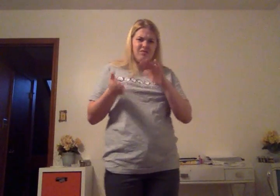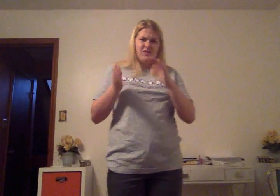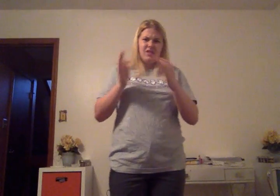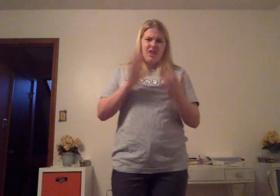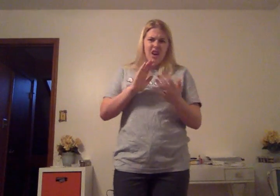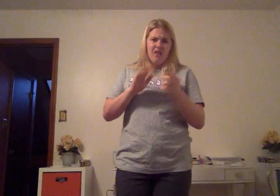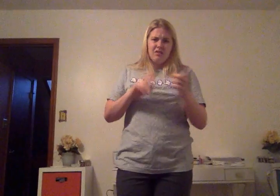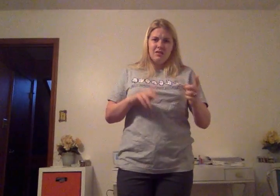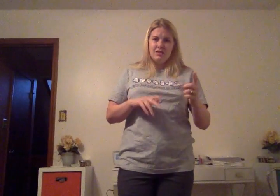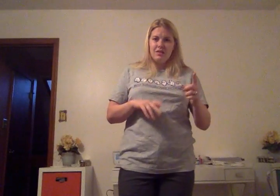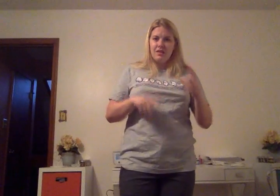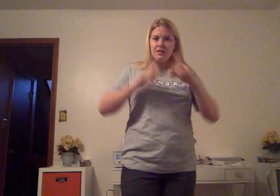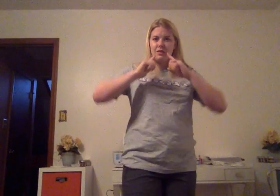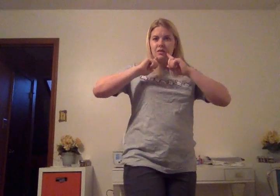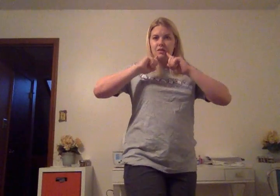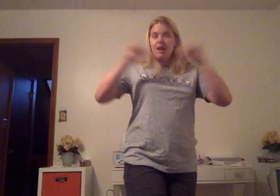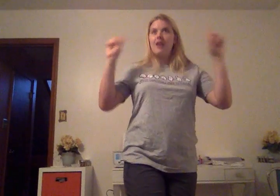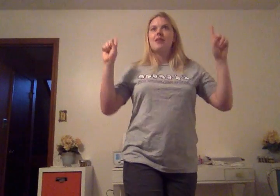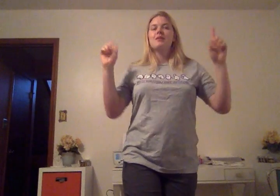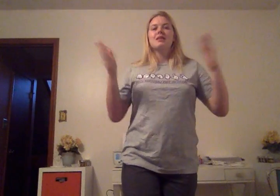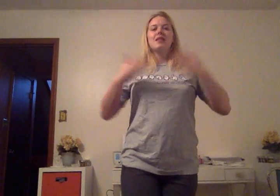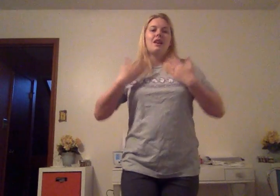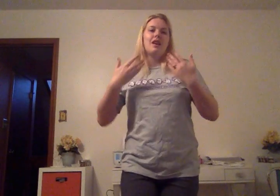vibrant, successful superstar that the whole world saw.